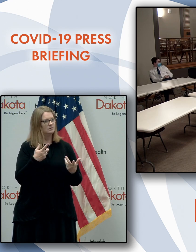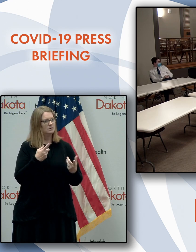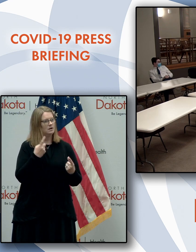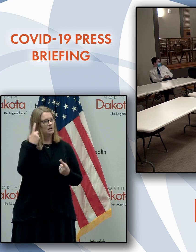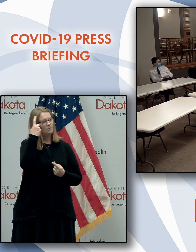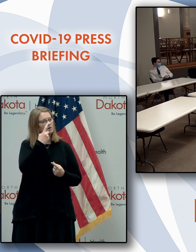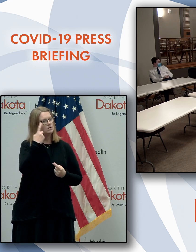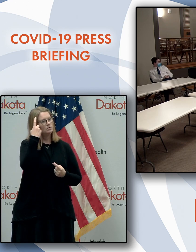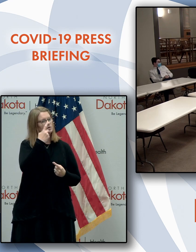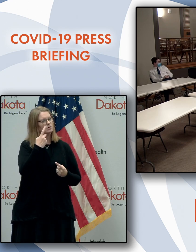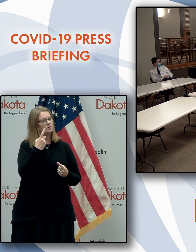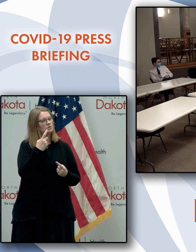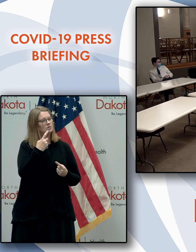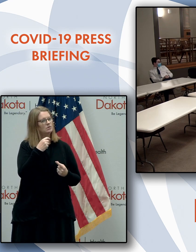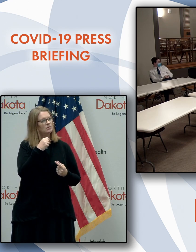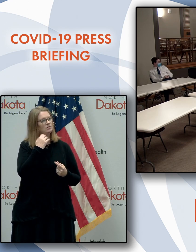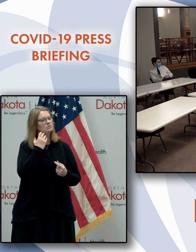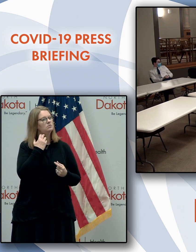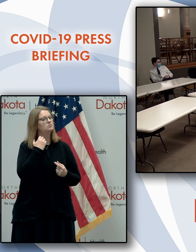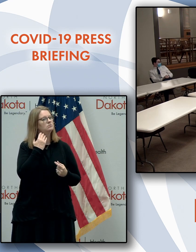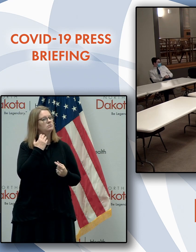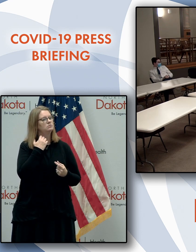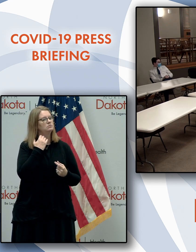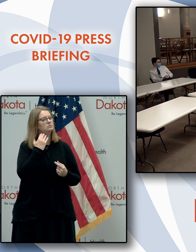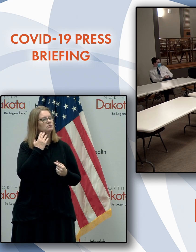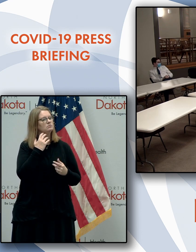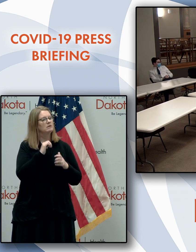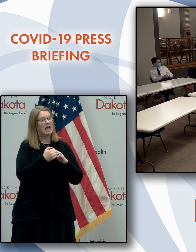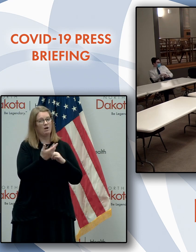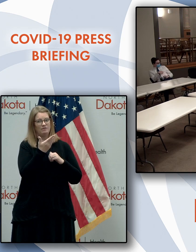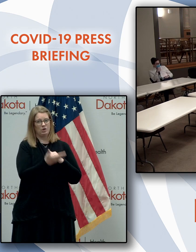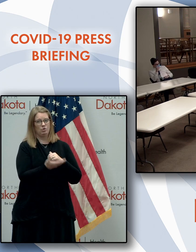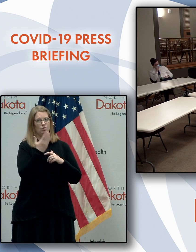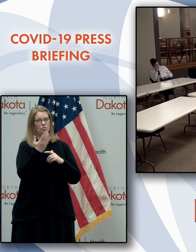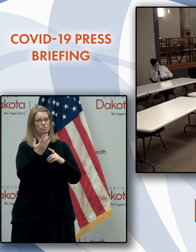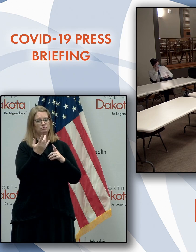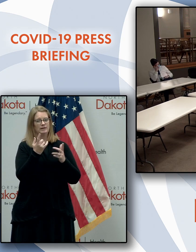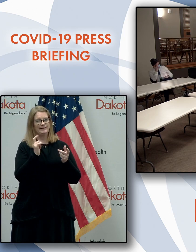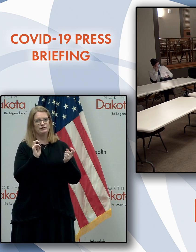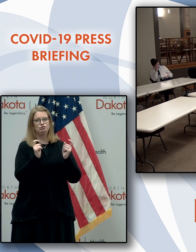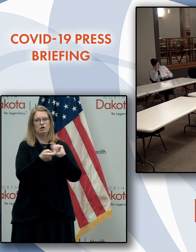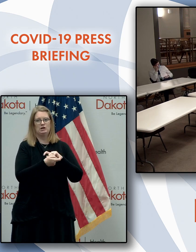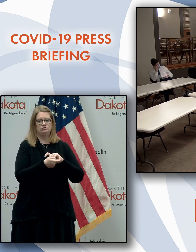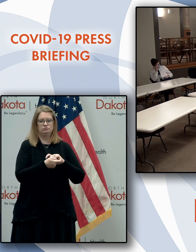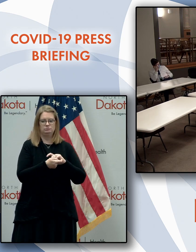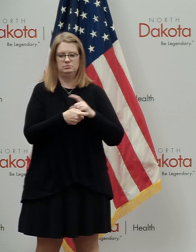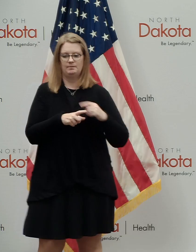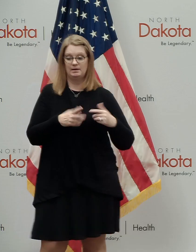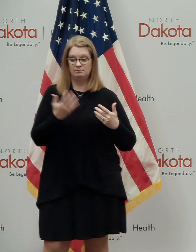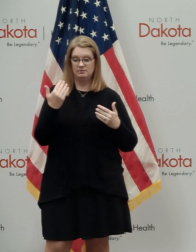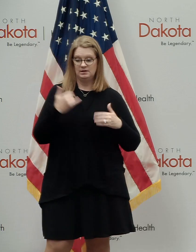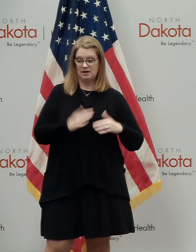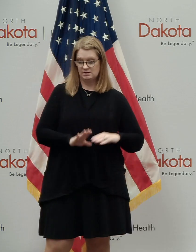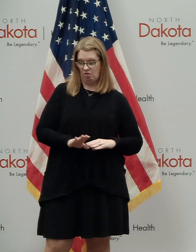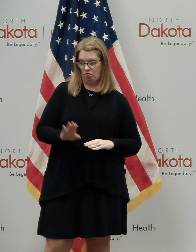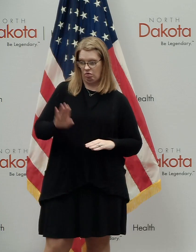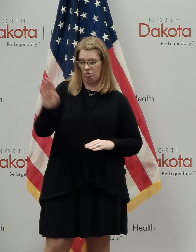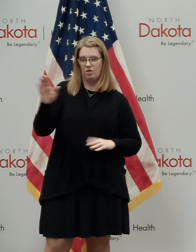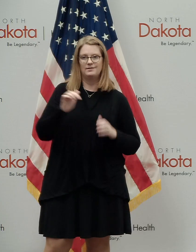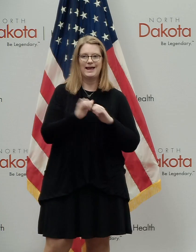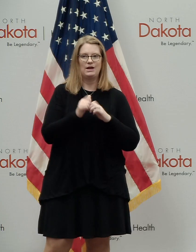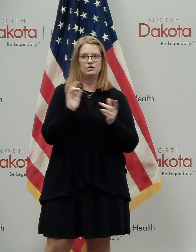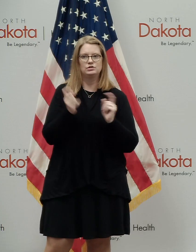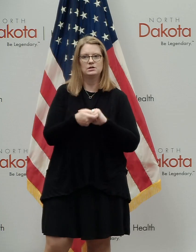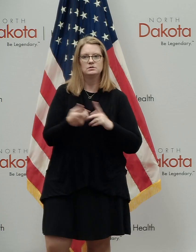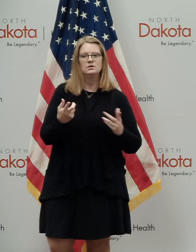just wondering, what have you done to reverse this trend that's going in the wrong direction? Well, I'd say there